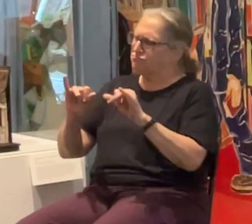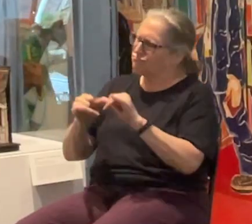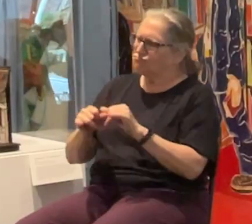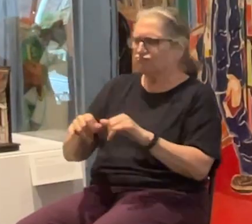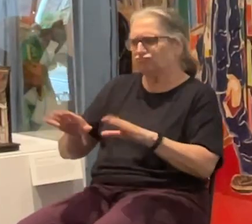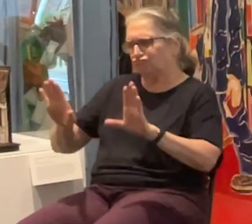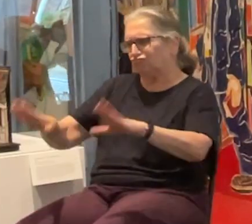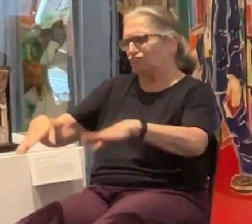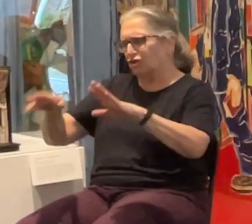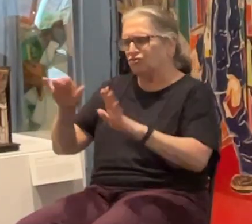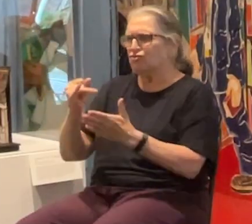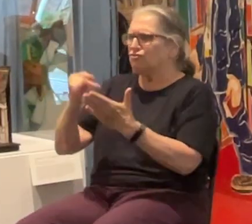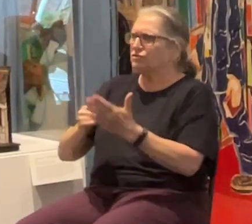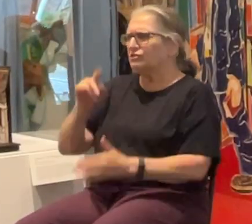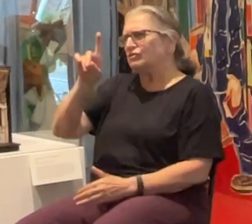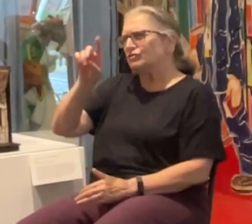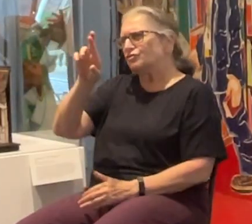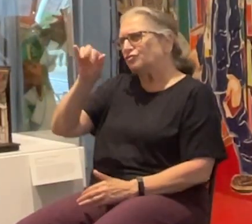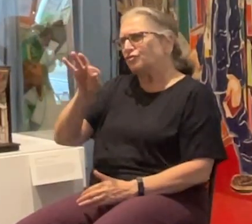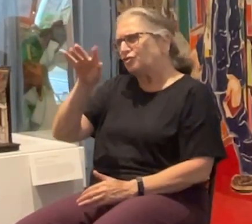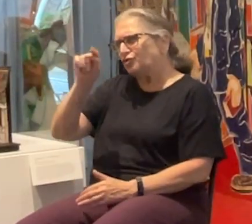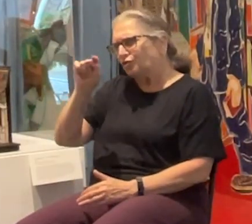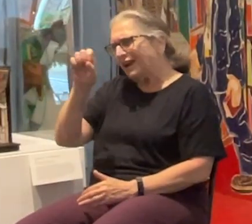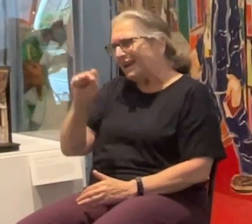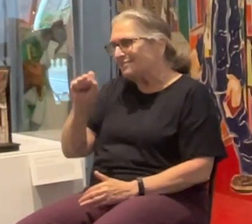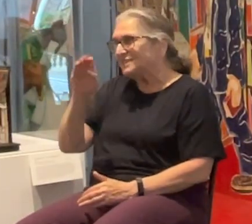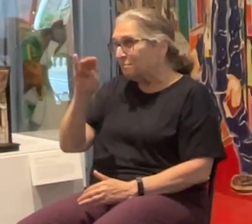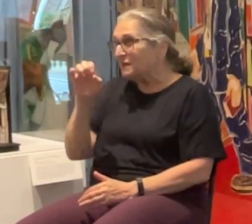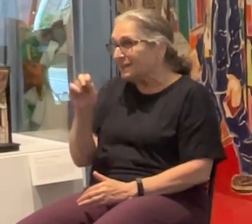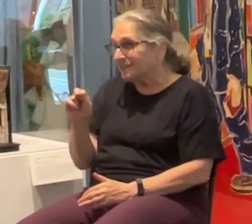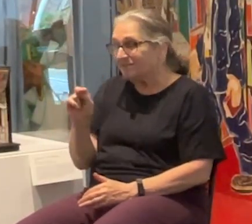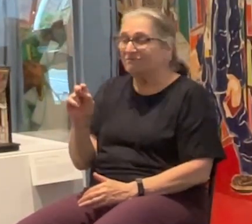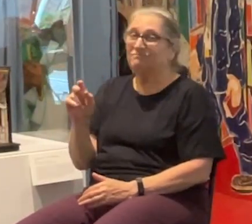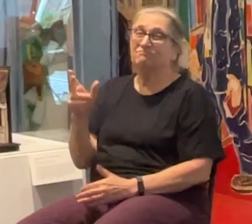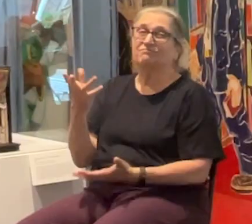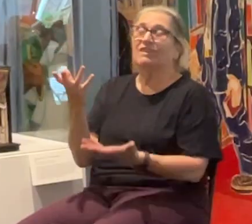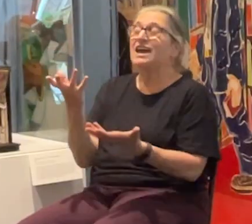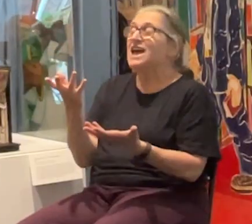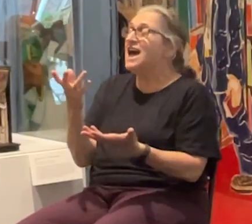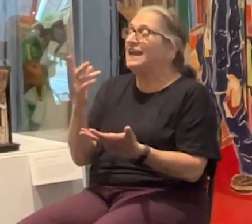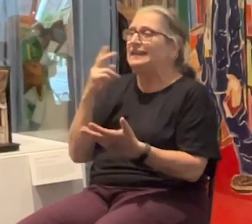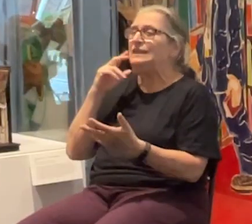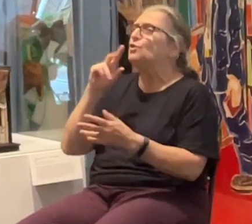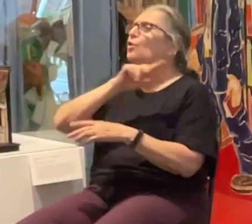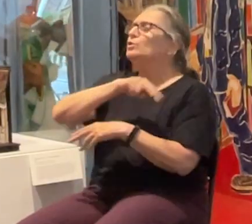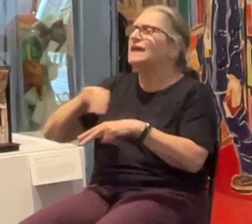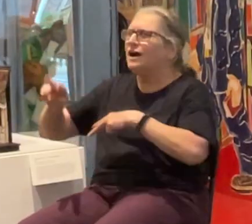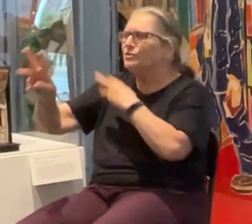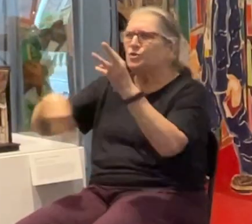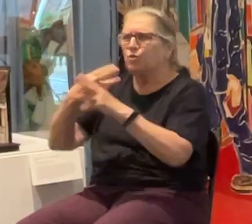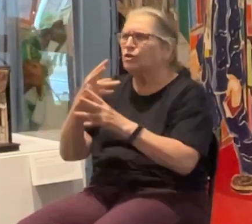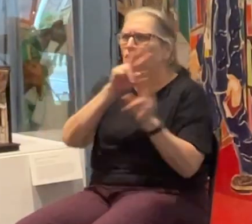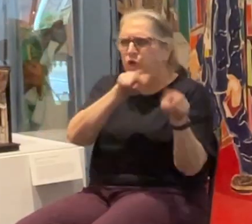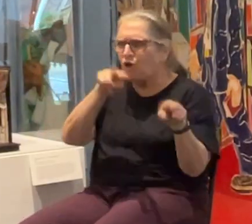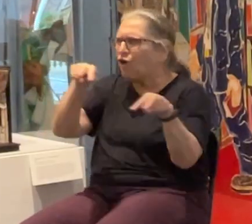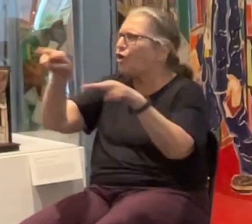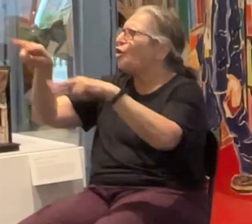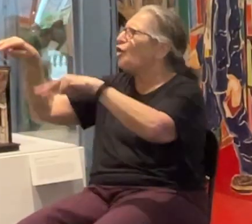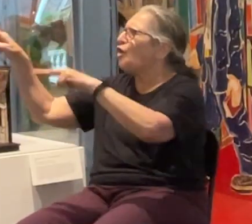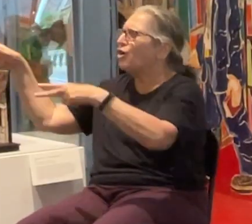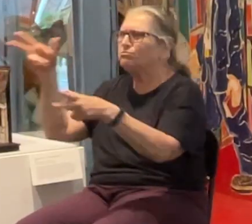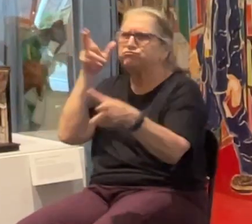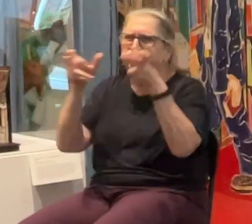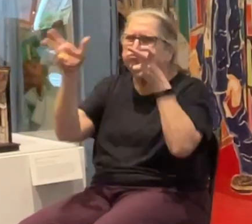and that's how he kind of gets his imagery, is from out there in the world. So all these drawings are